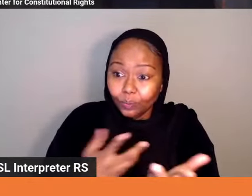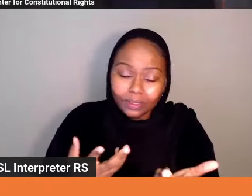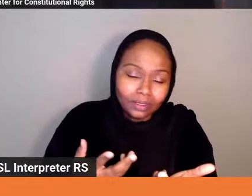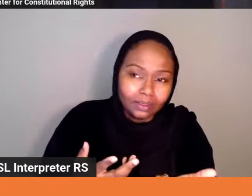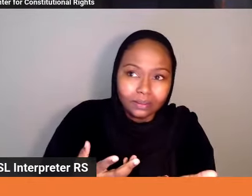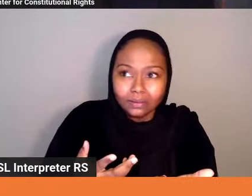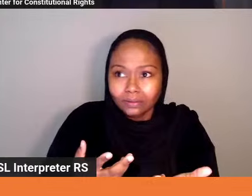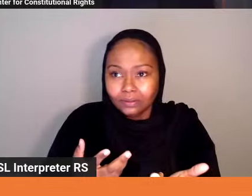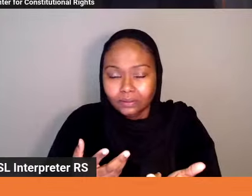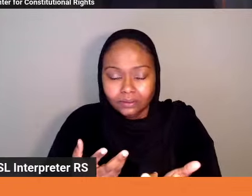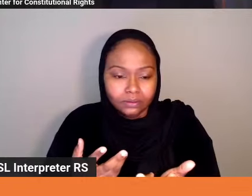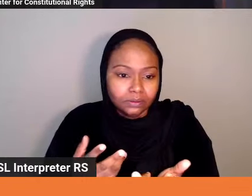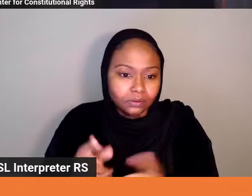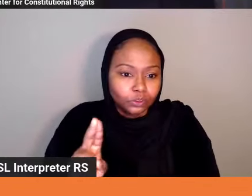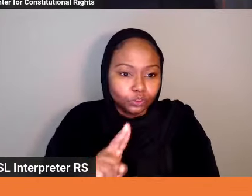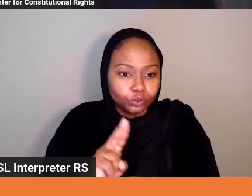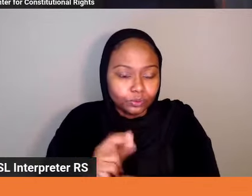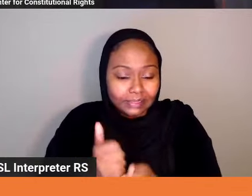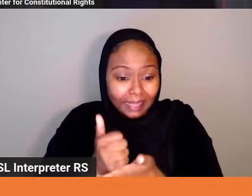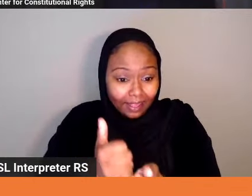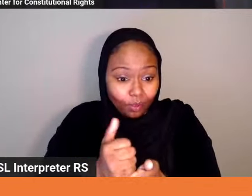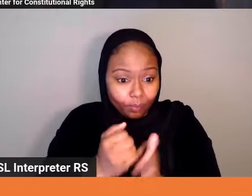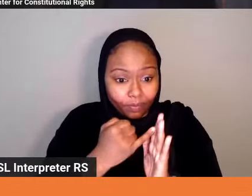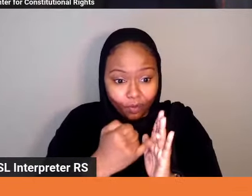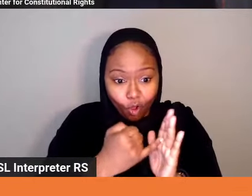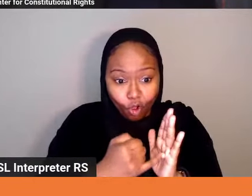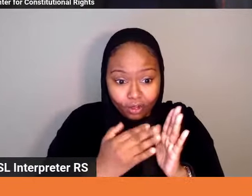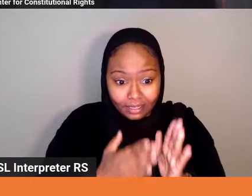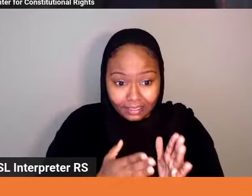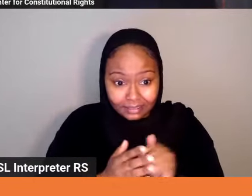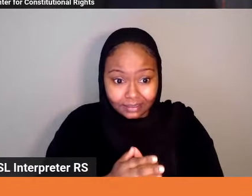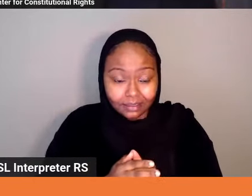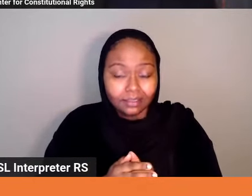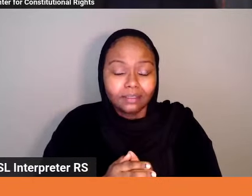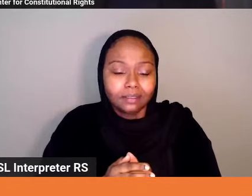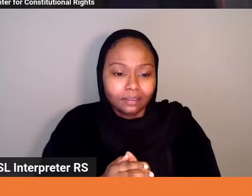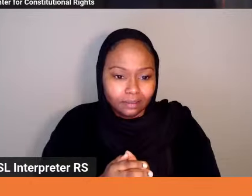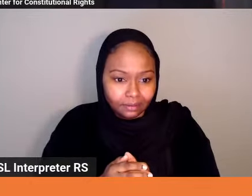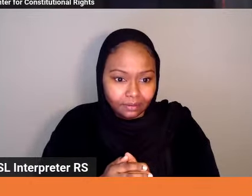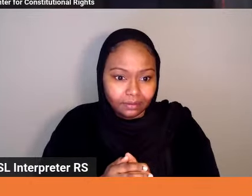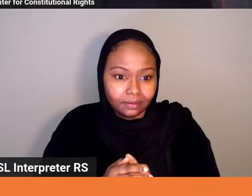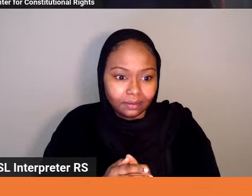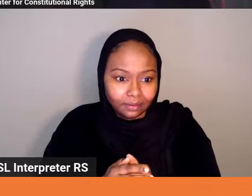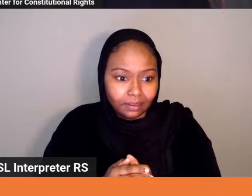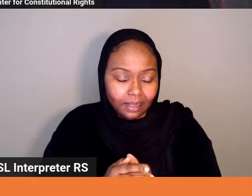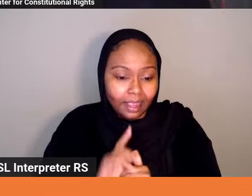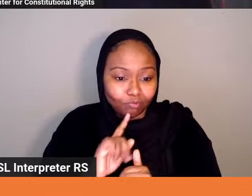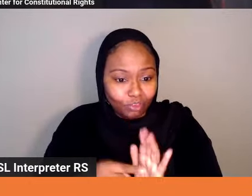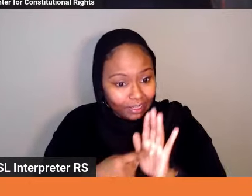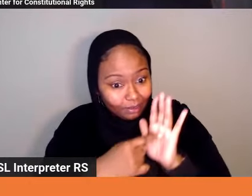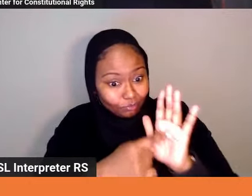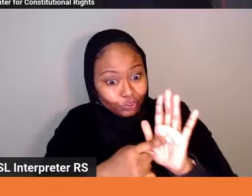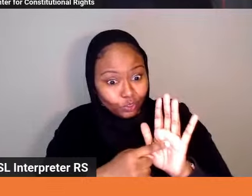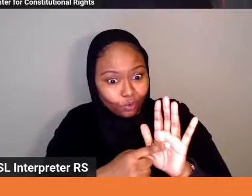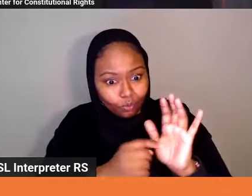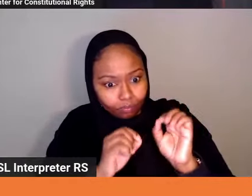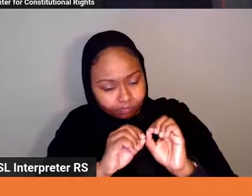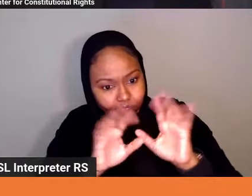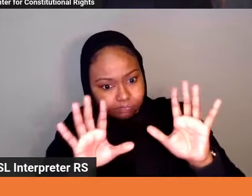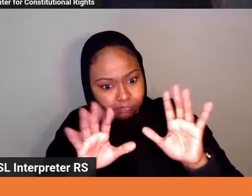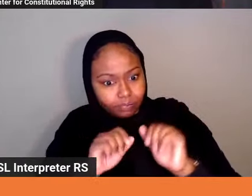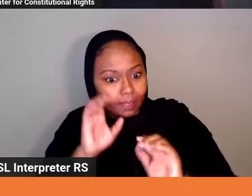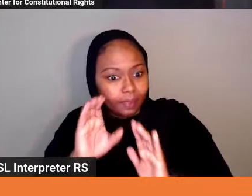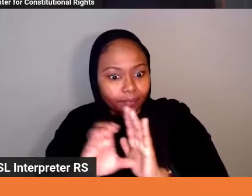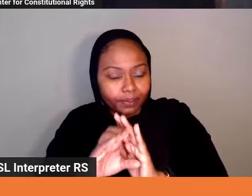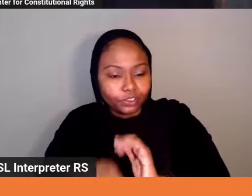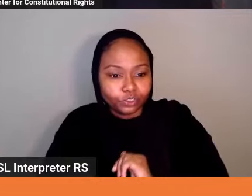help of artists, turned the dehumanization almost on its head. The photos that are coming